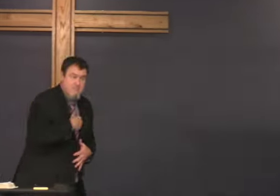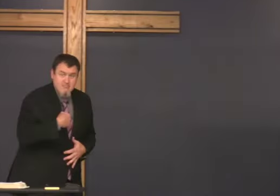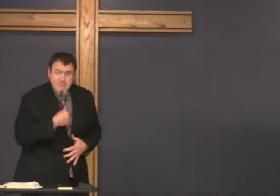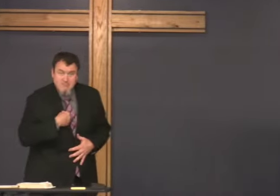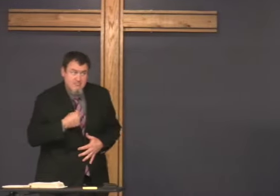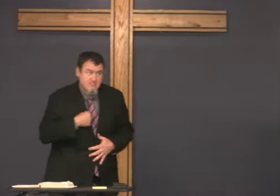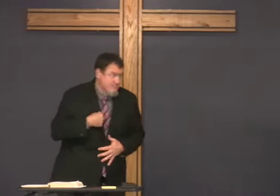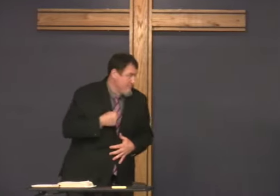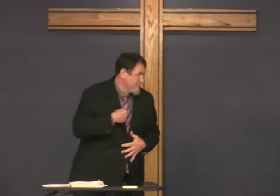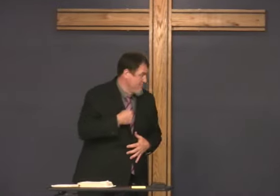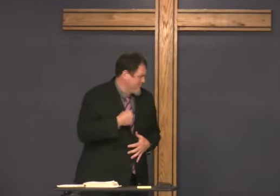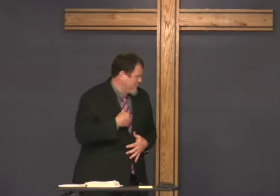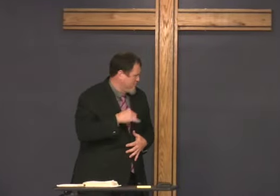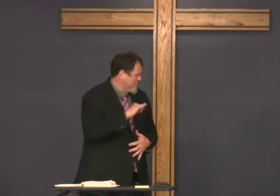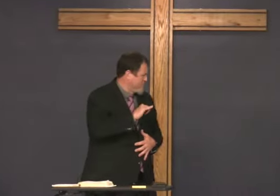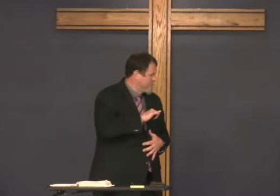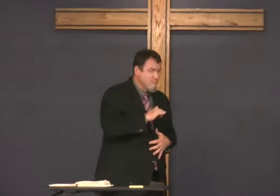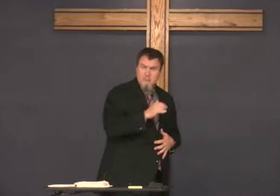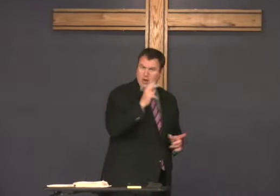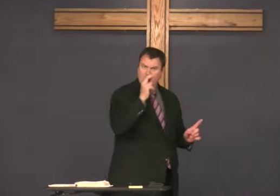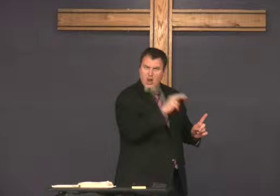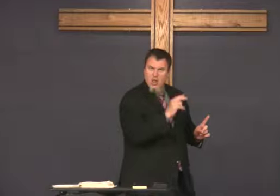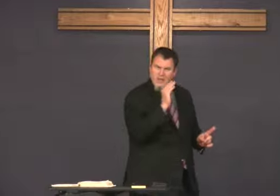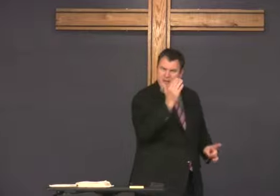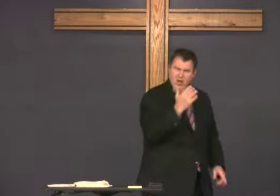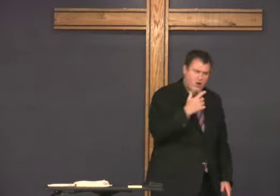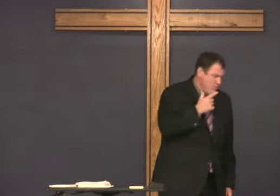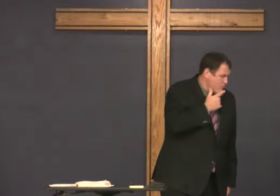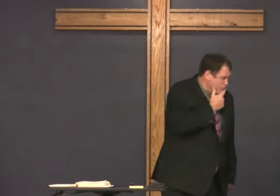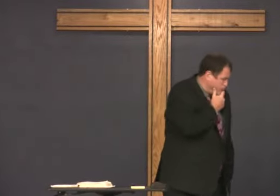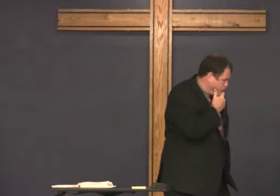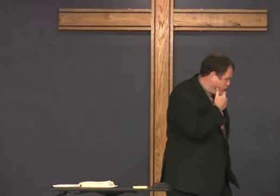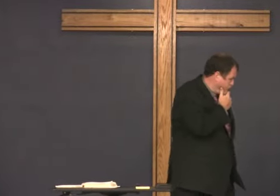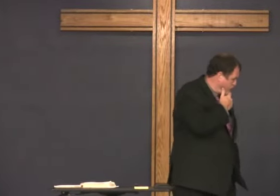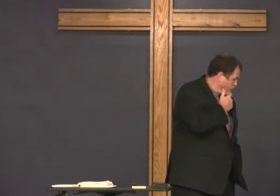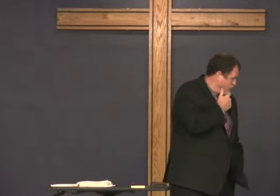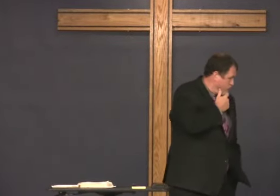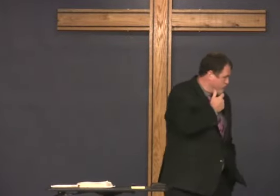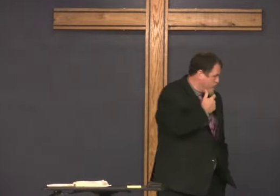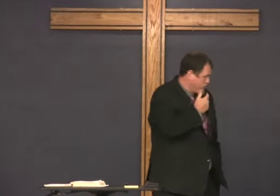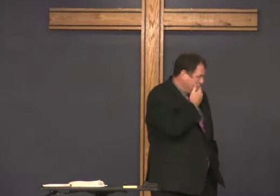So that, there's a mirror, and if I'm looking in the mirror,